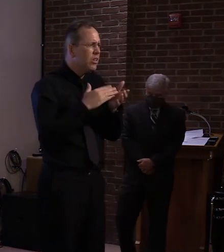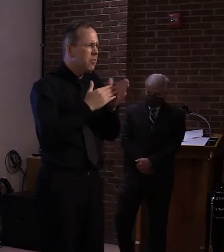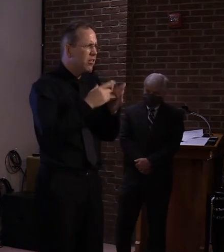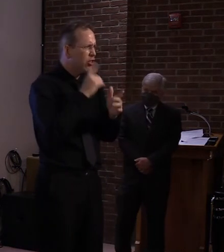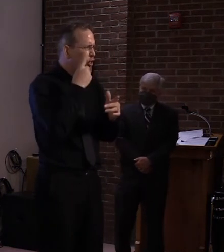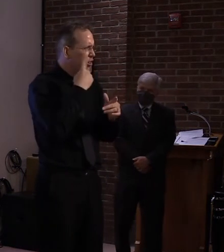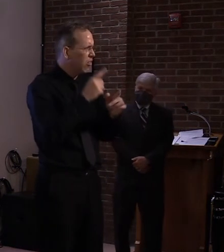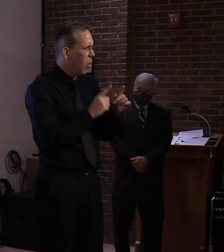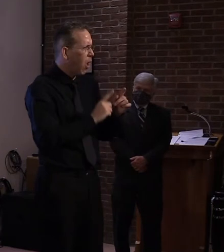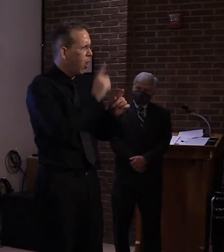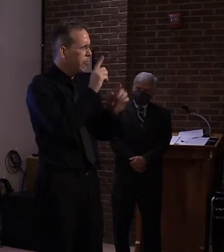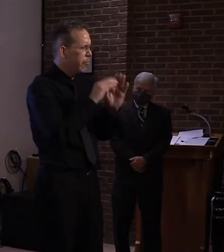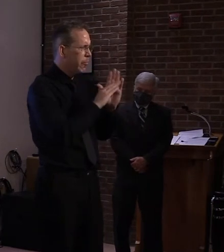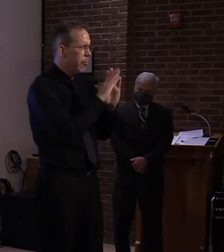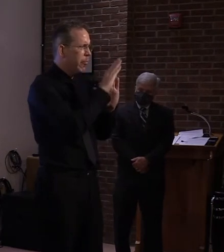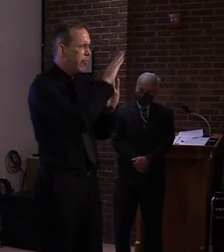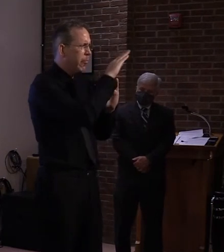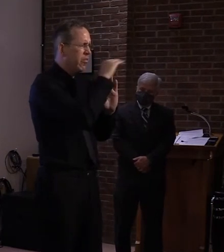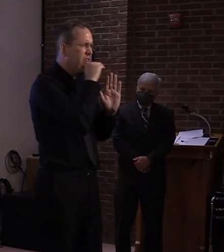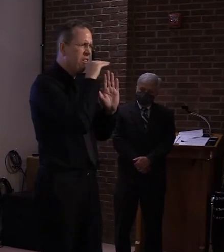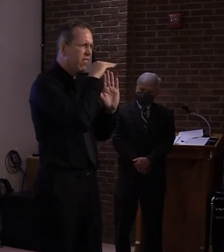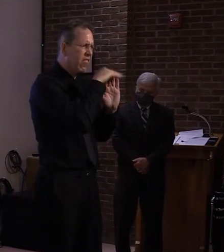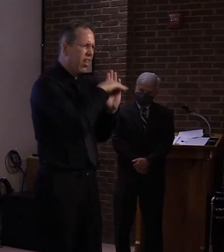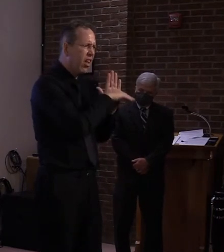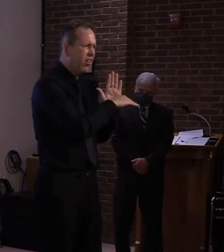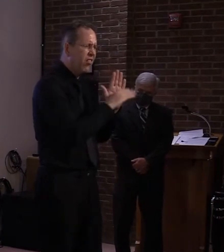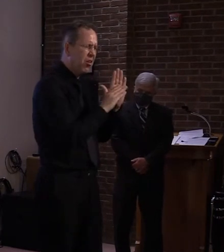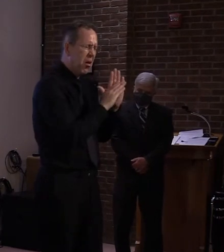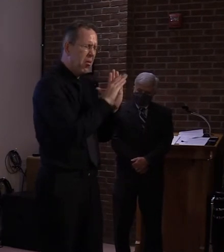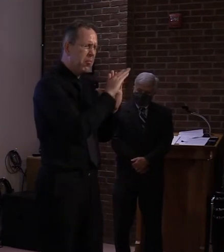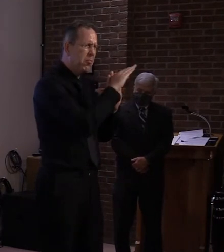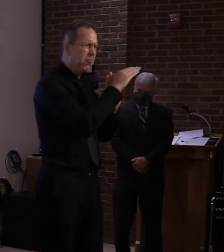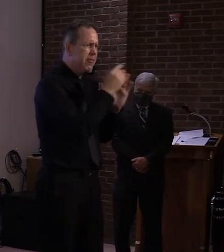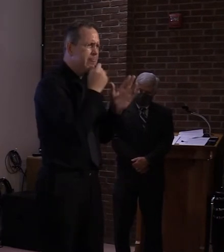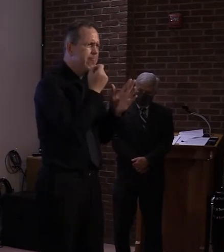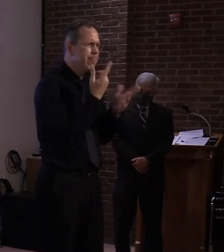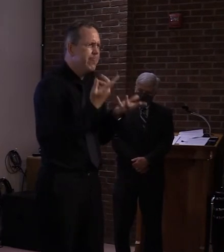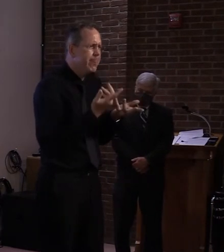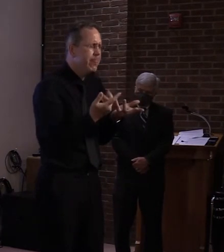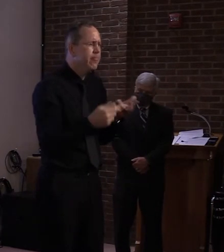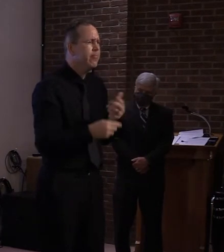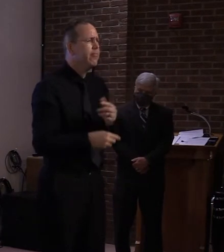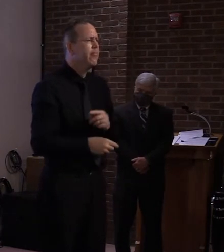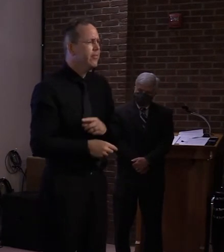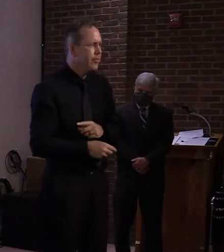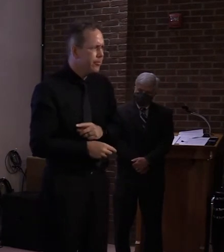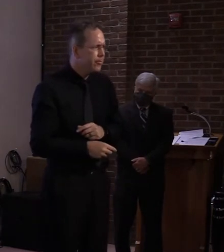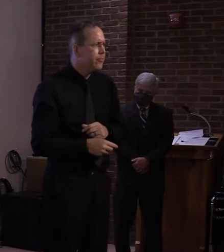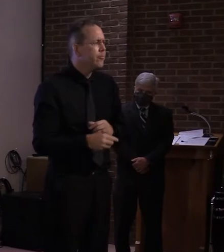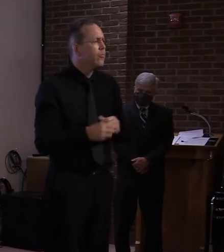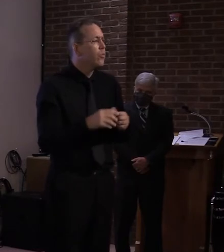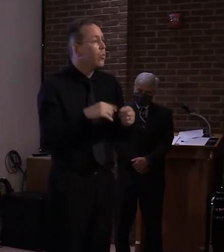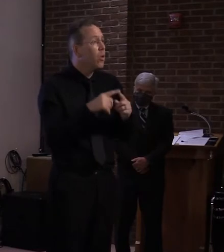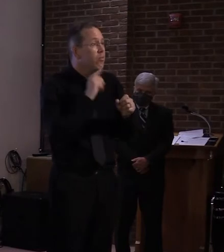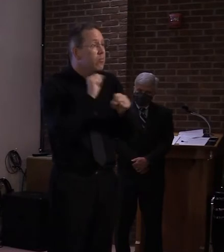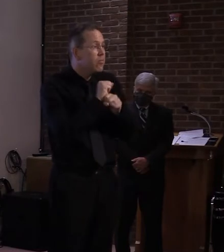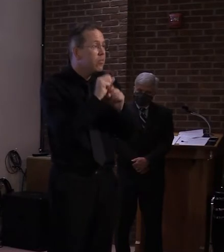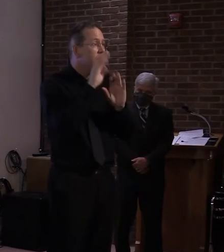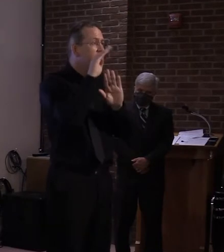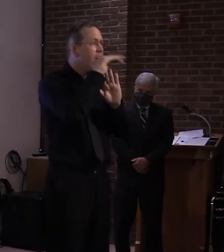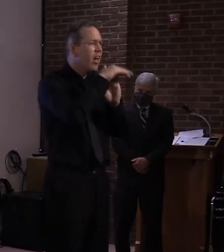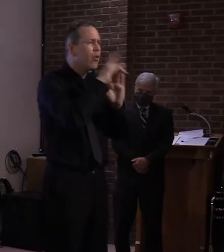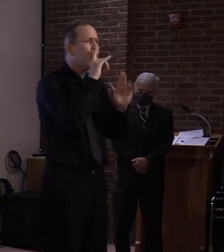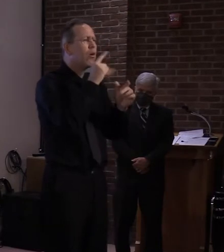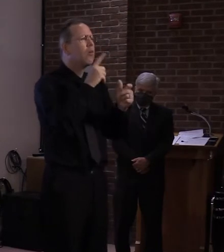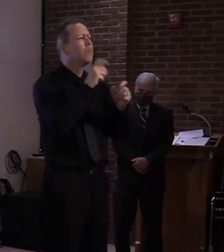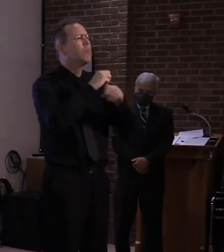that's already happened. What will we see when we have flattened the curve? Yeah, you bring